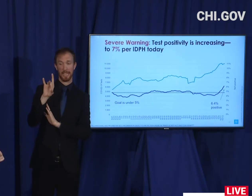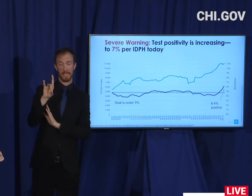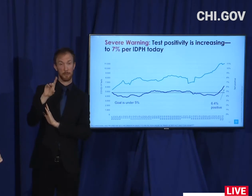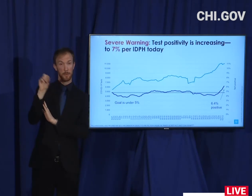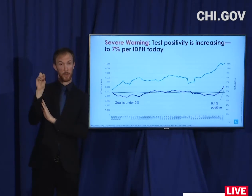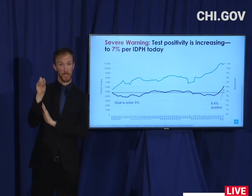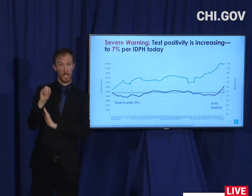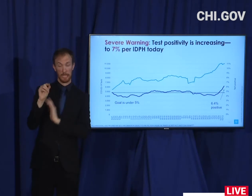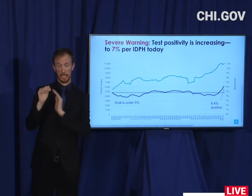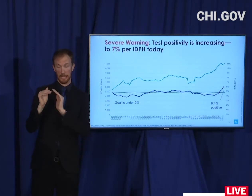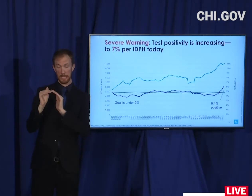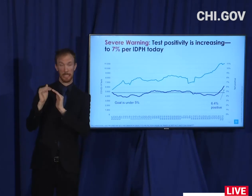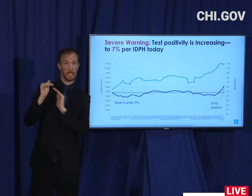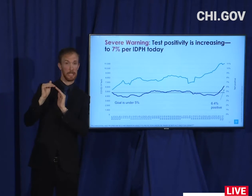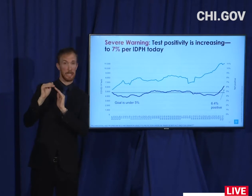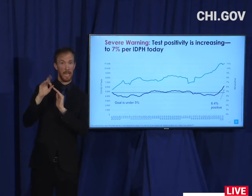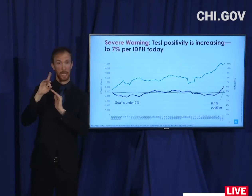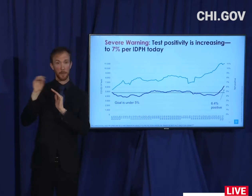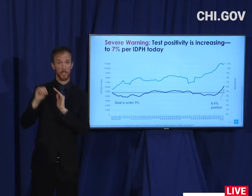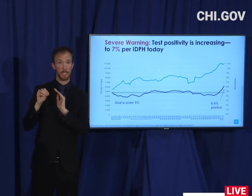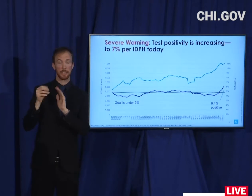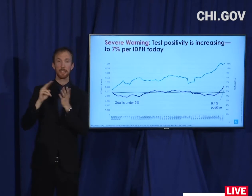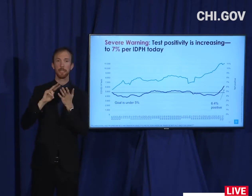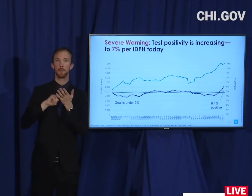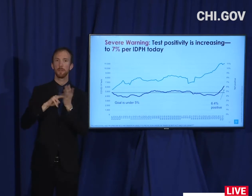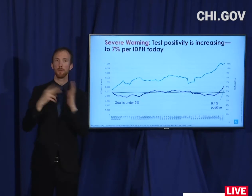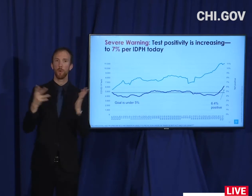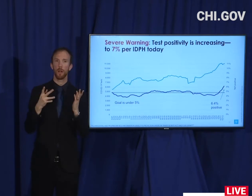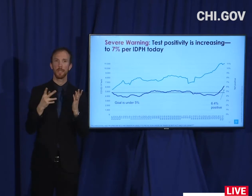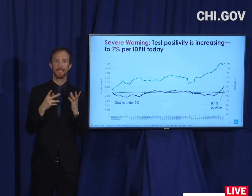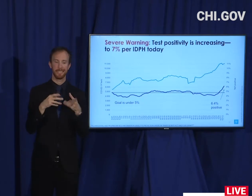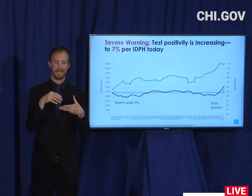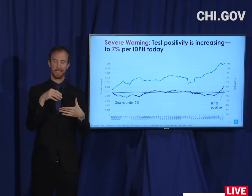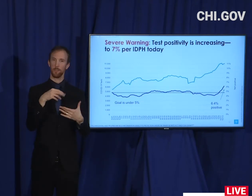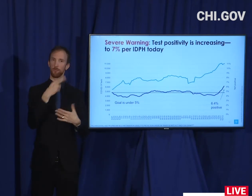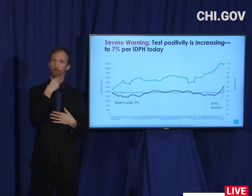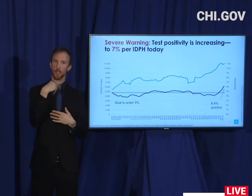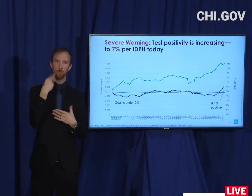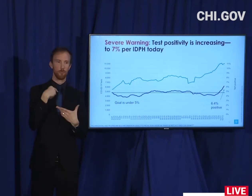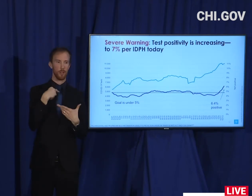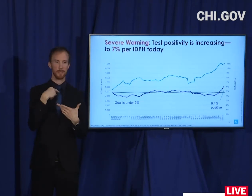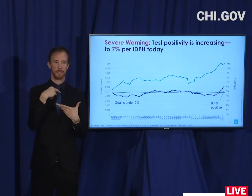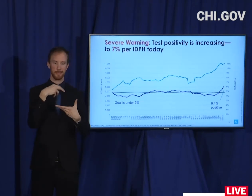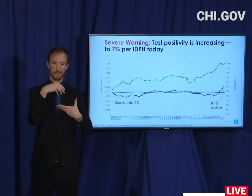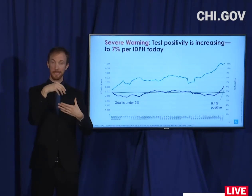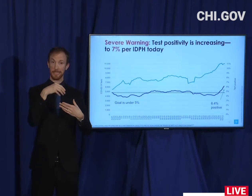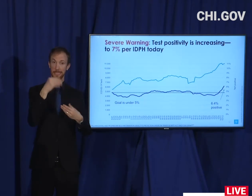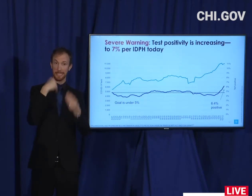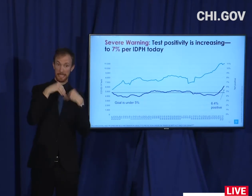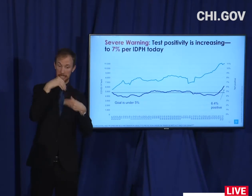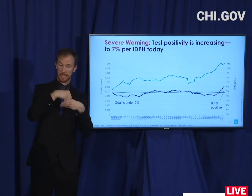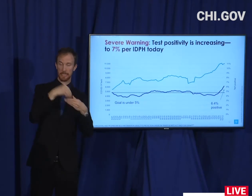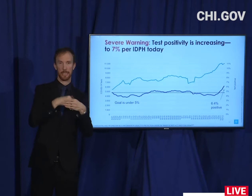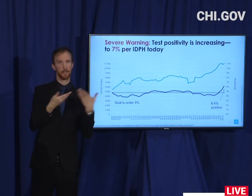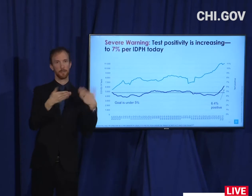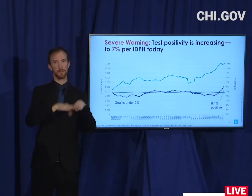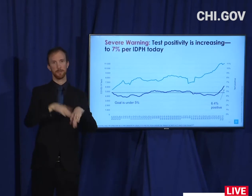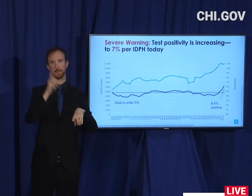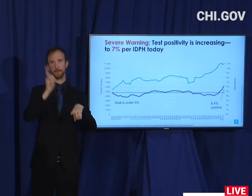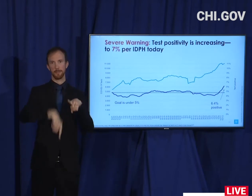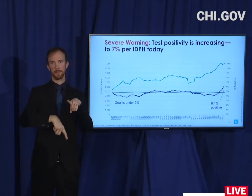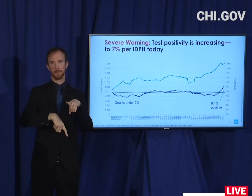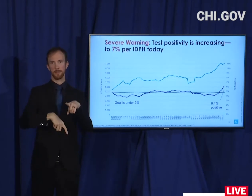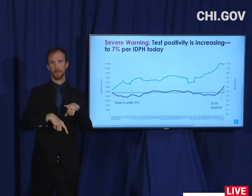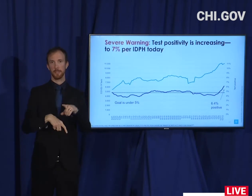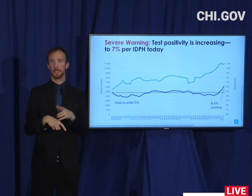rollbacks come. Indoor restaurants close. Gatherings are limited to 25 people,